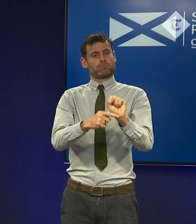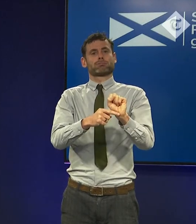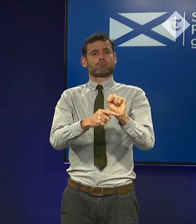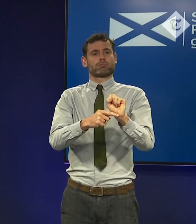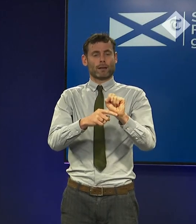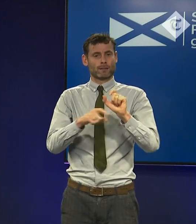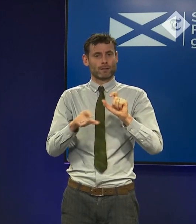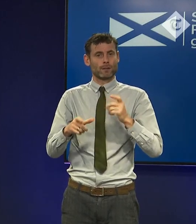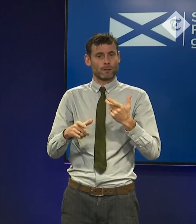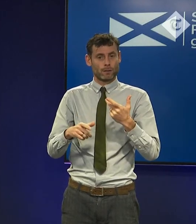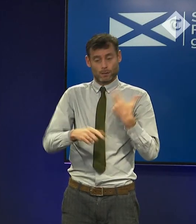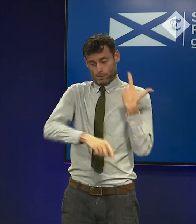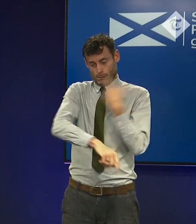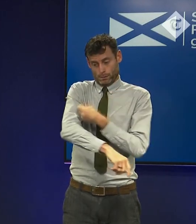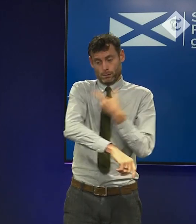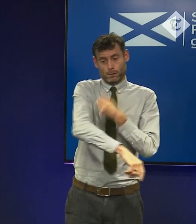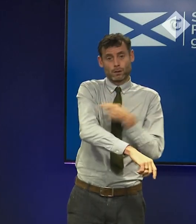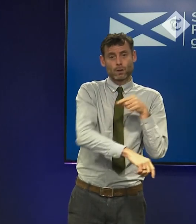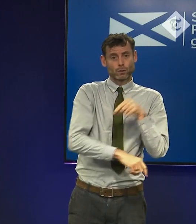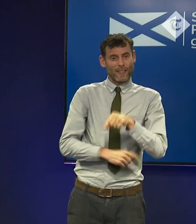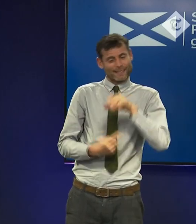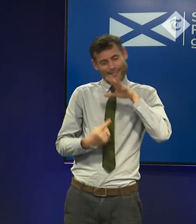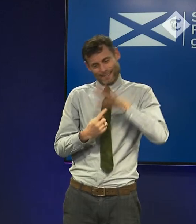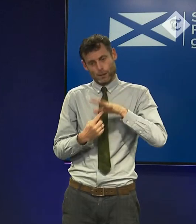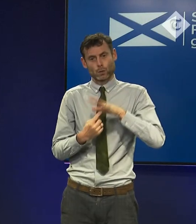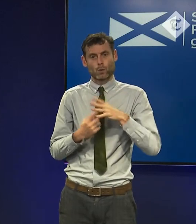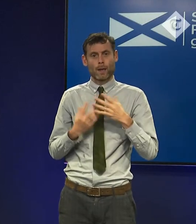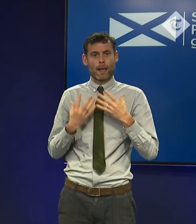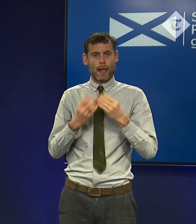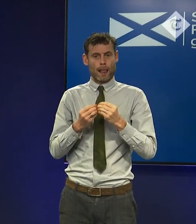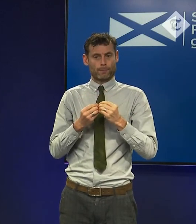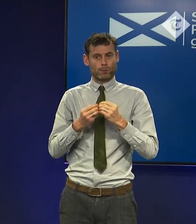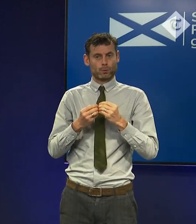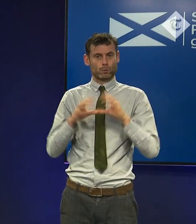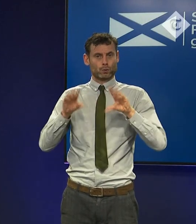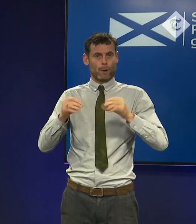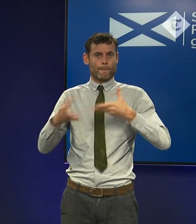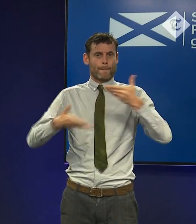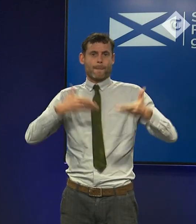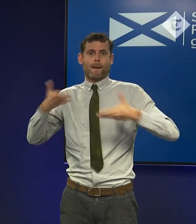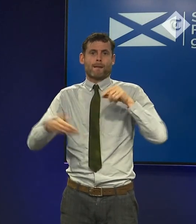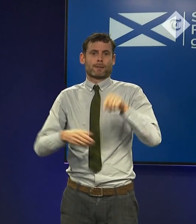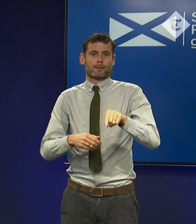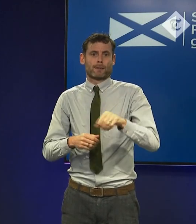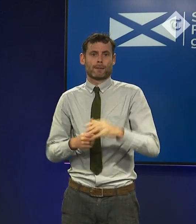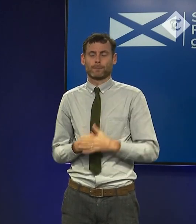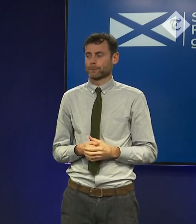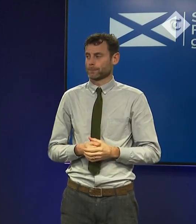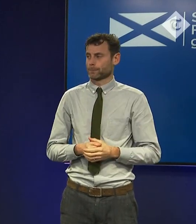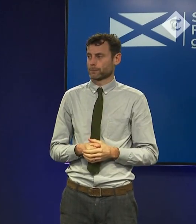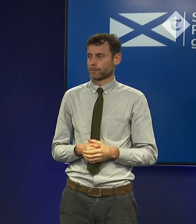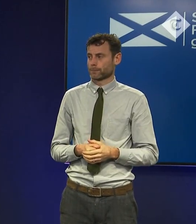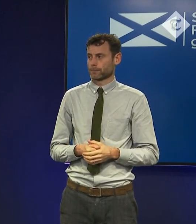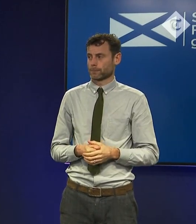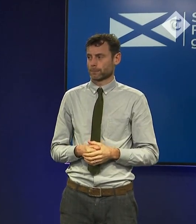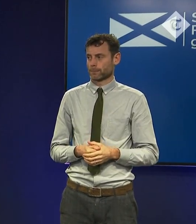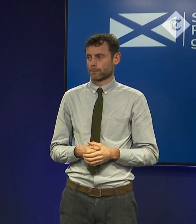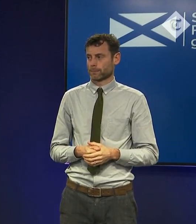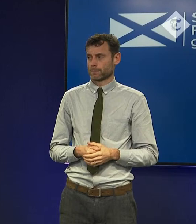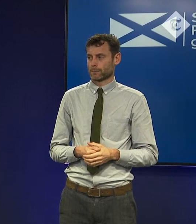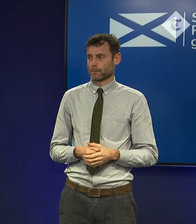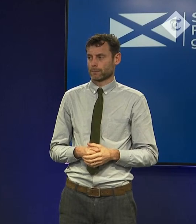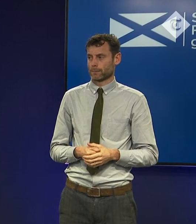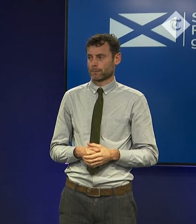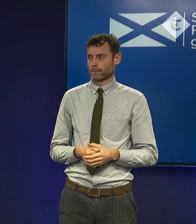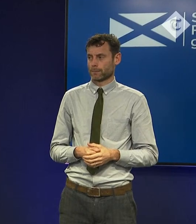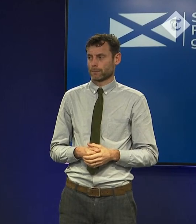continue to use vaccination as one of the main methods of combating the virus. But rest assured, one of the features of many of the virus,